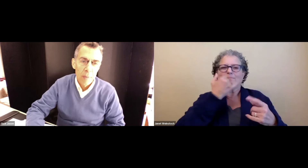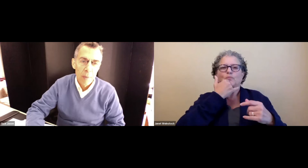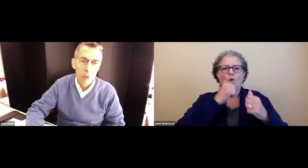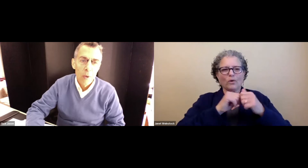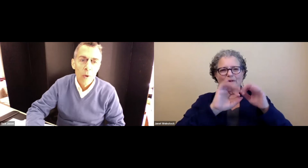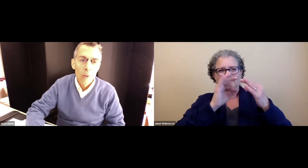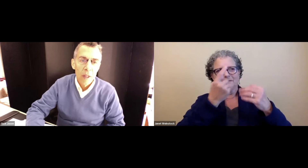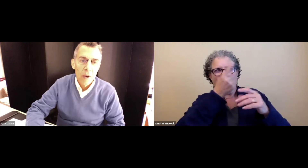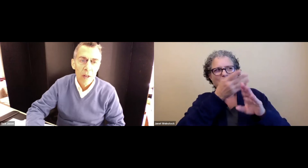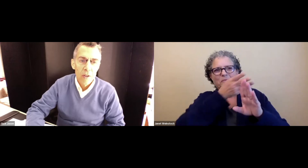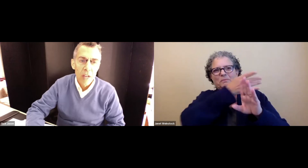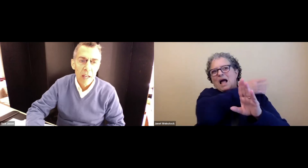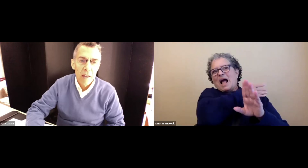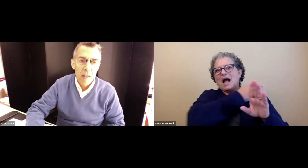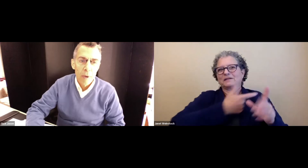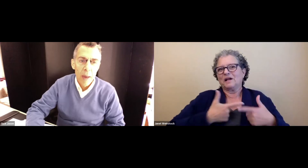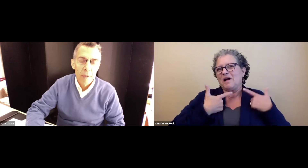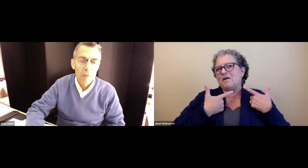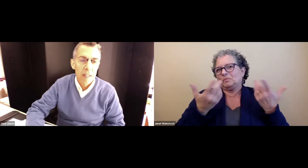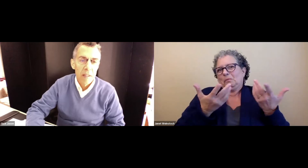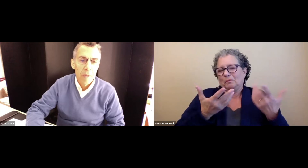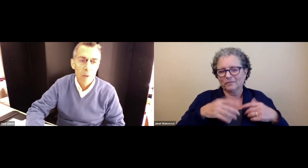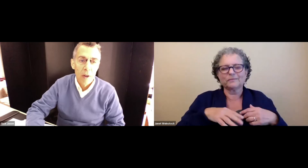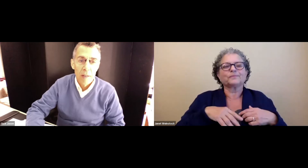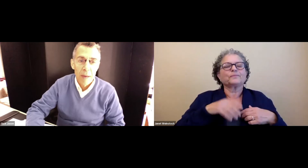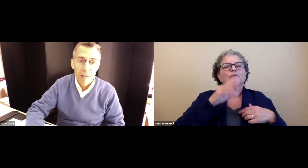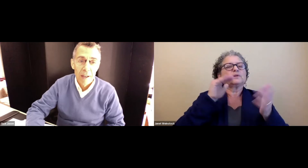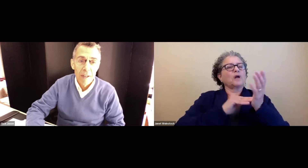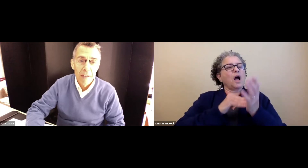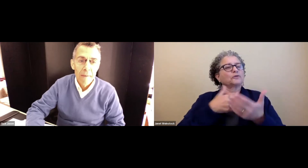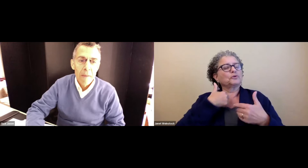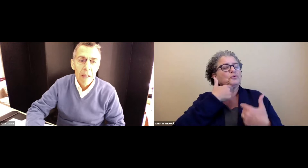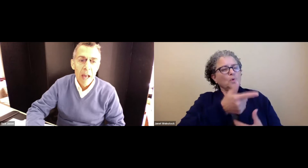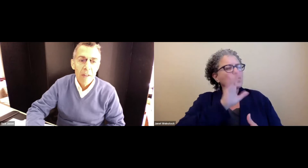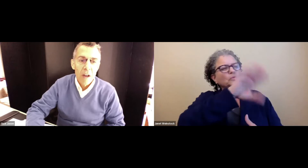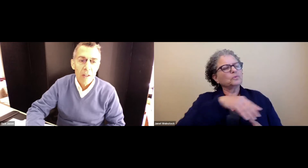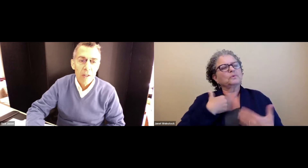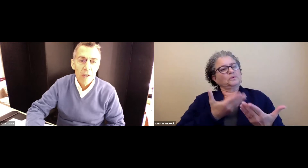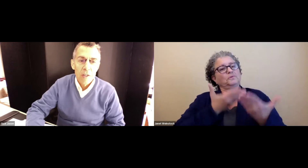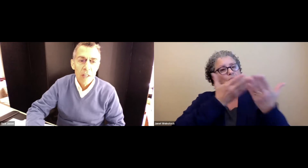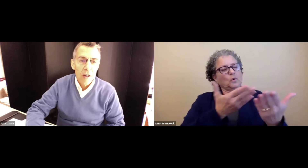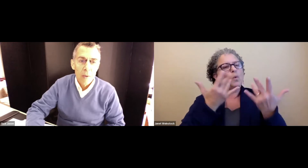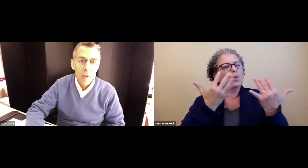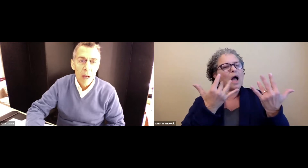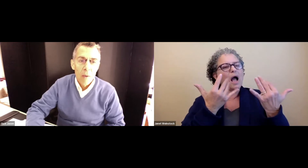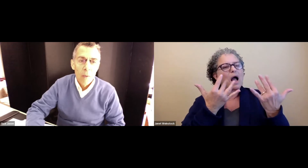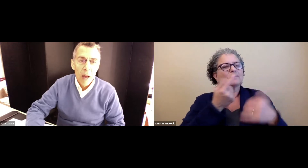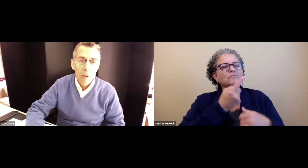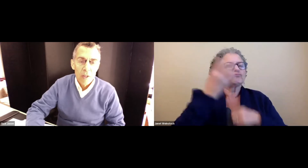who really don't understand and think that perhaps they did something wrong in a past life. And the doctor said, no, what I would suggest is,